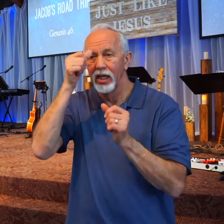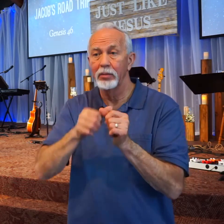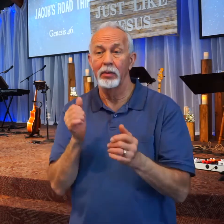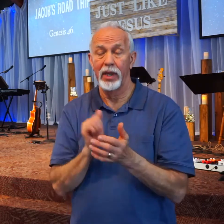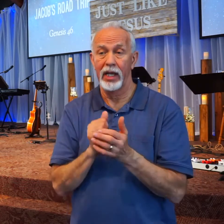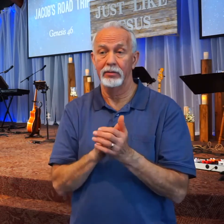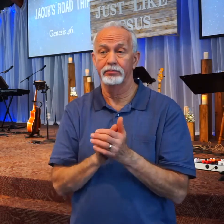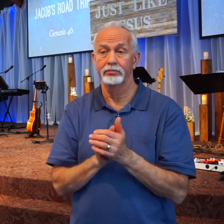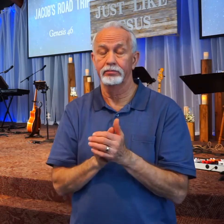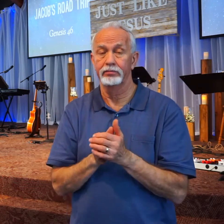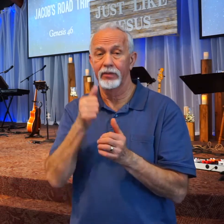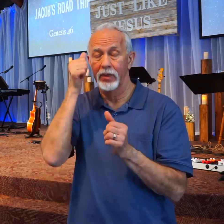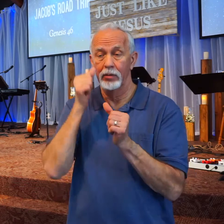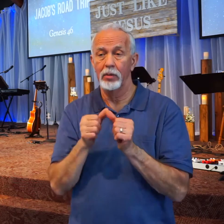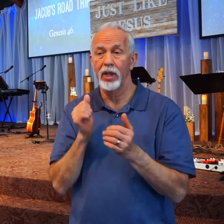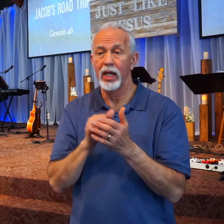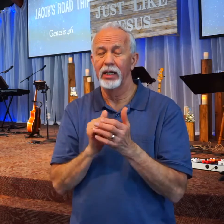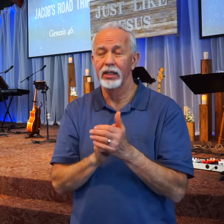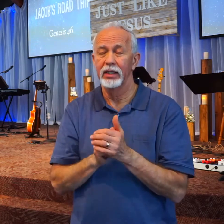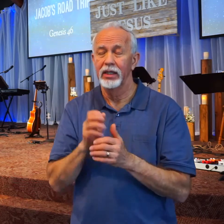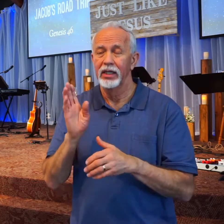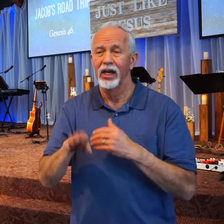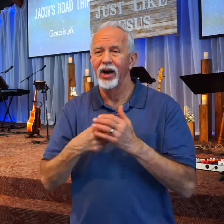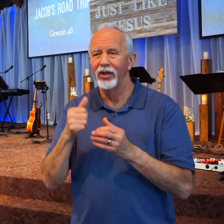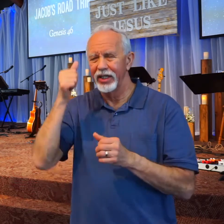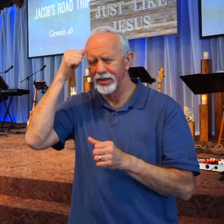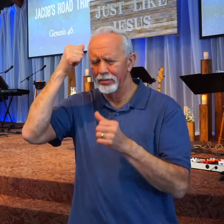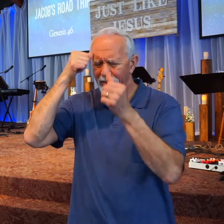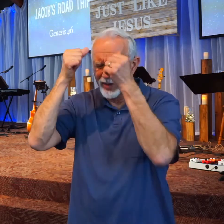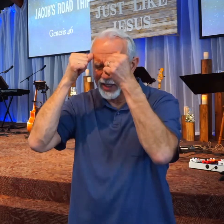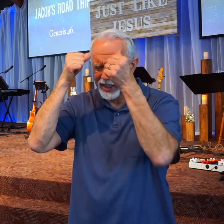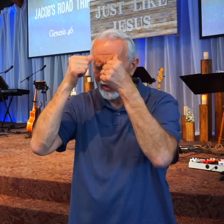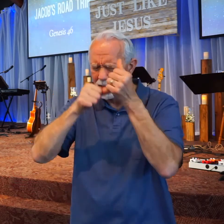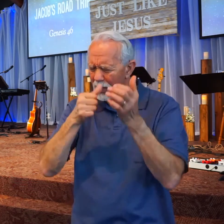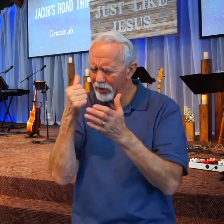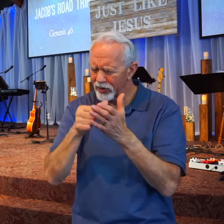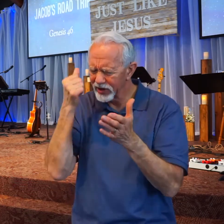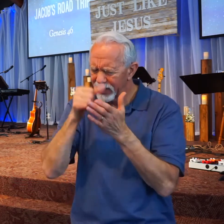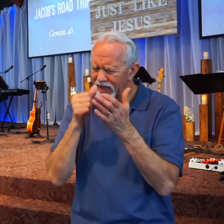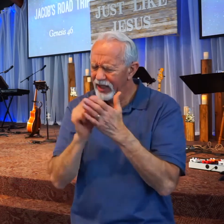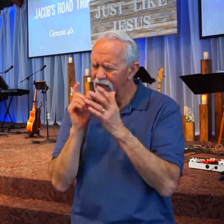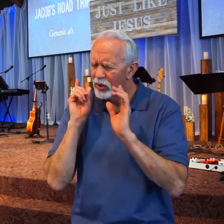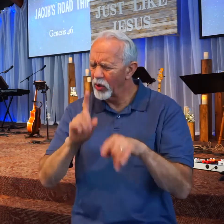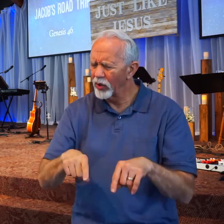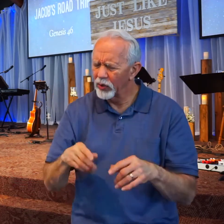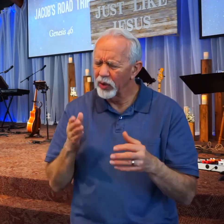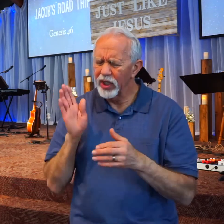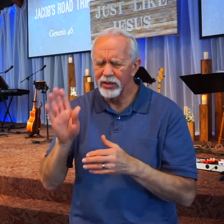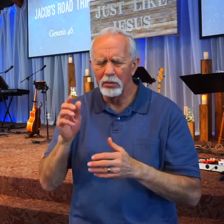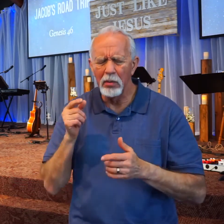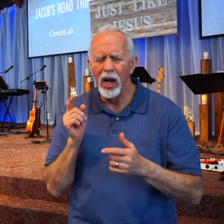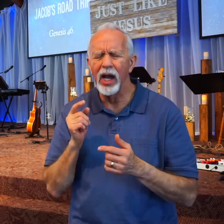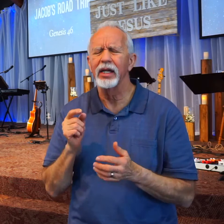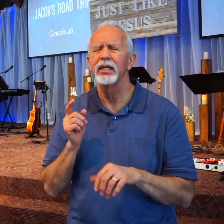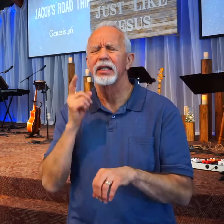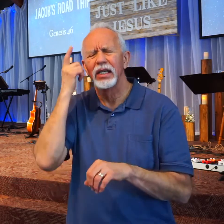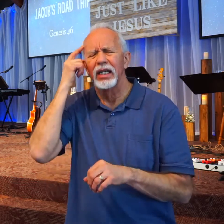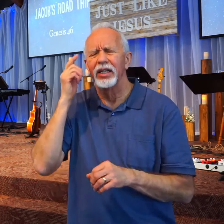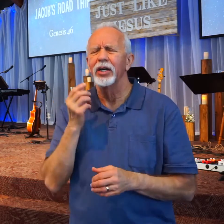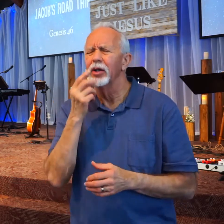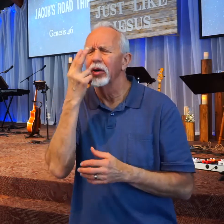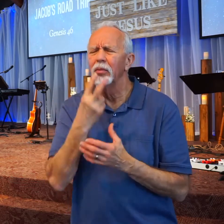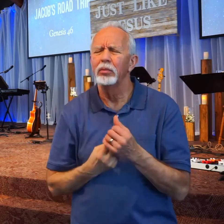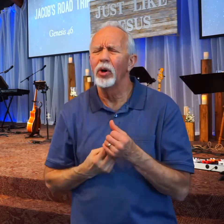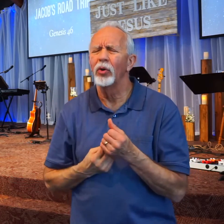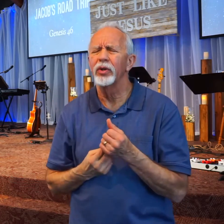week? And all these memories are going through his mind, and they were both weeping like a baby in a